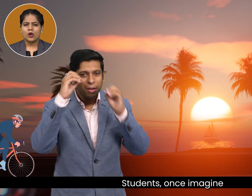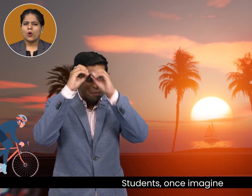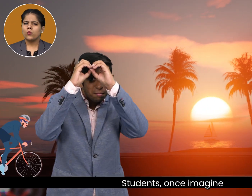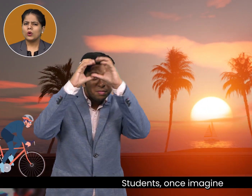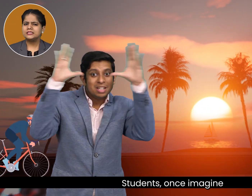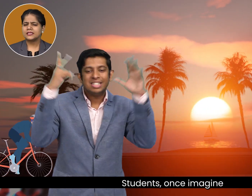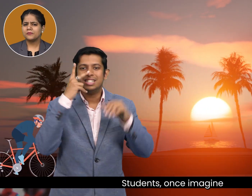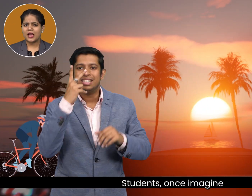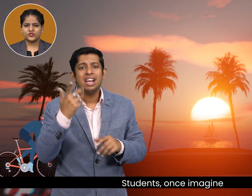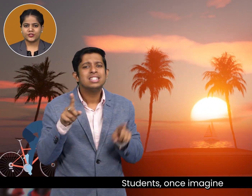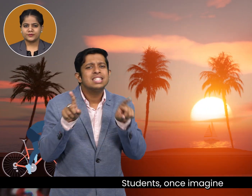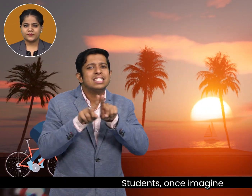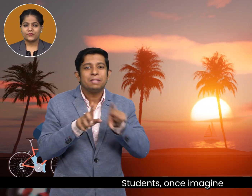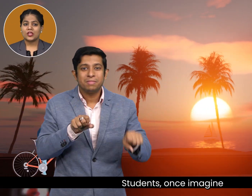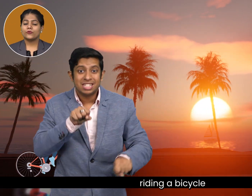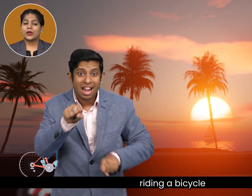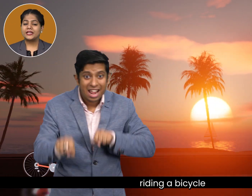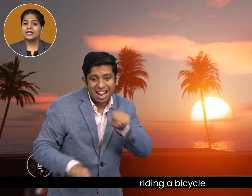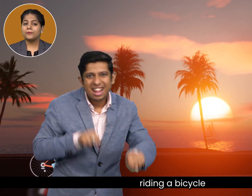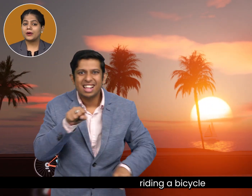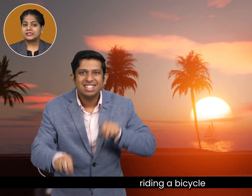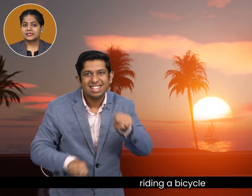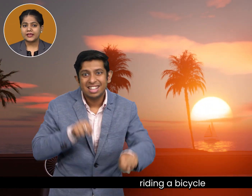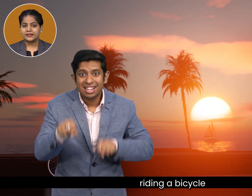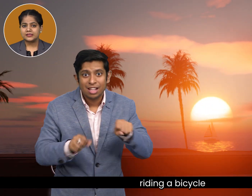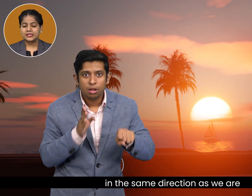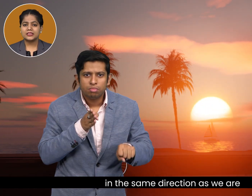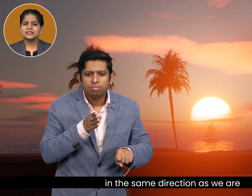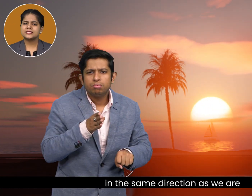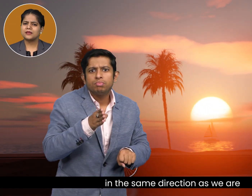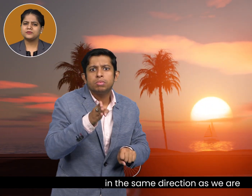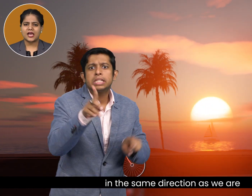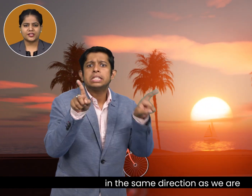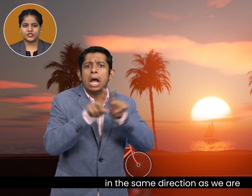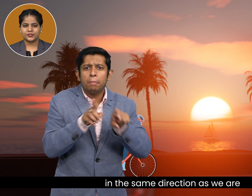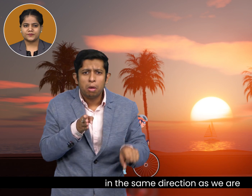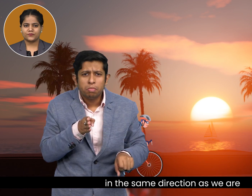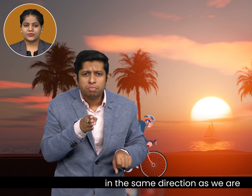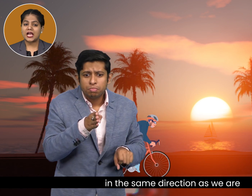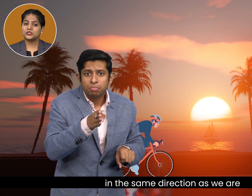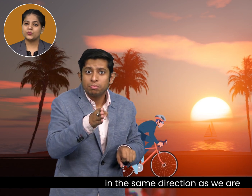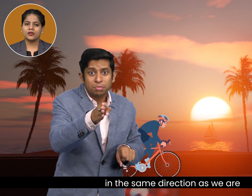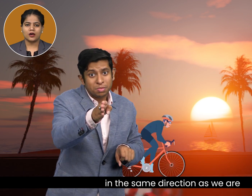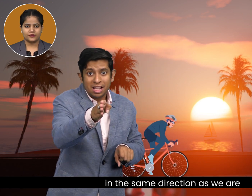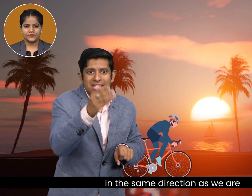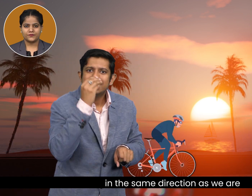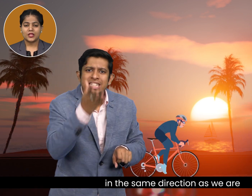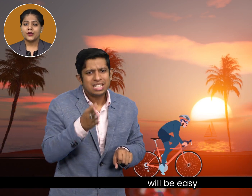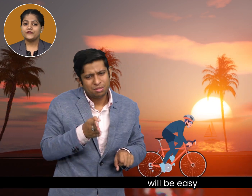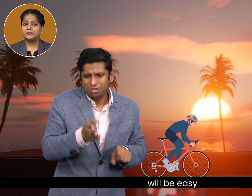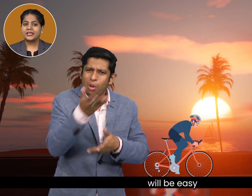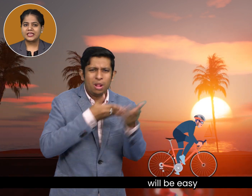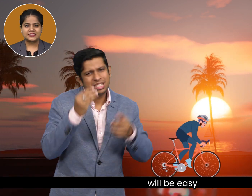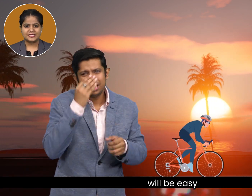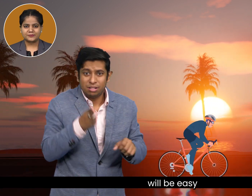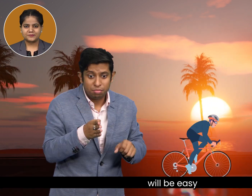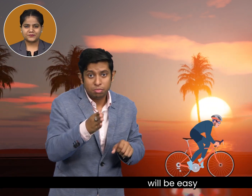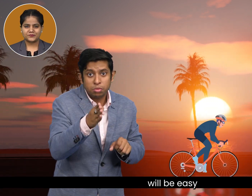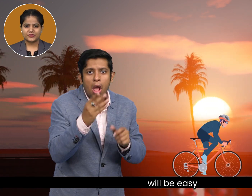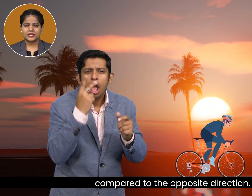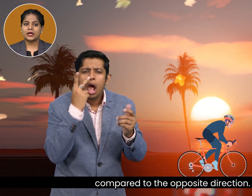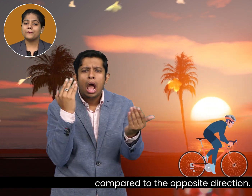Students, once imagine riding a bicycle in the same direction as we are will be